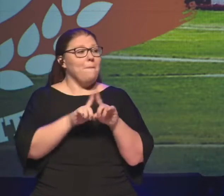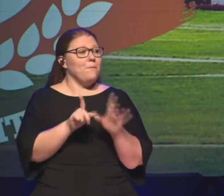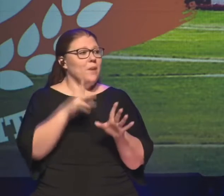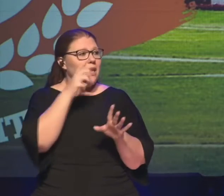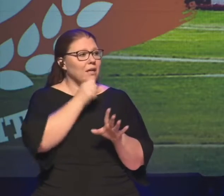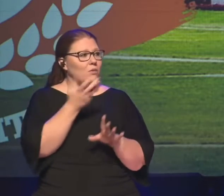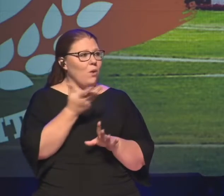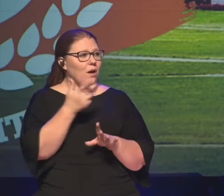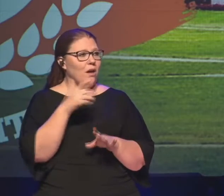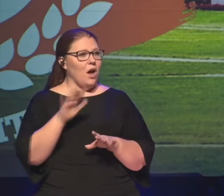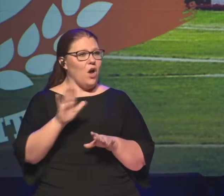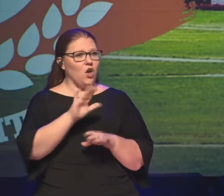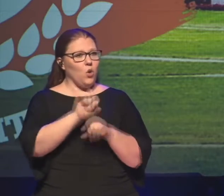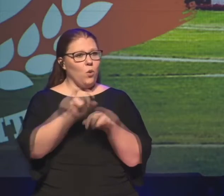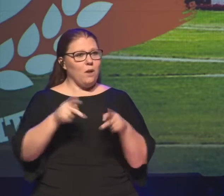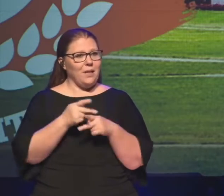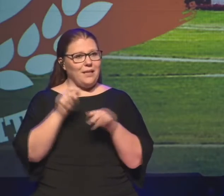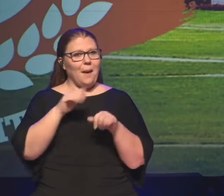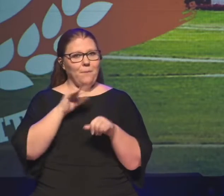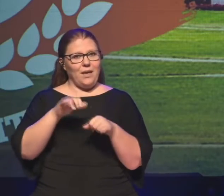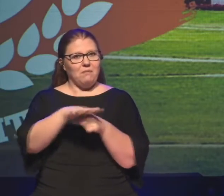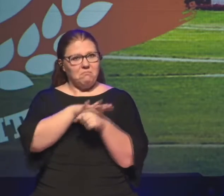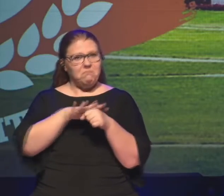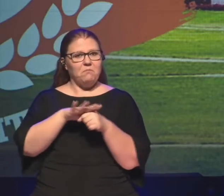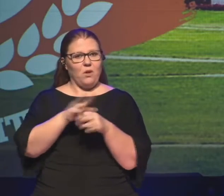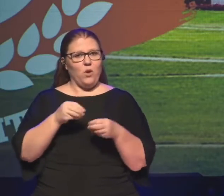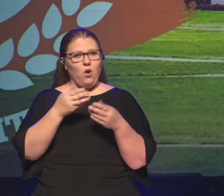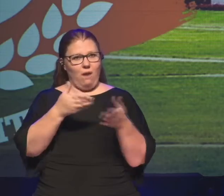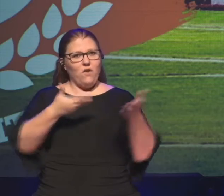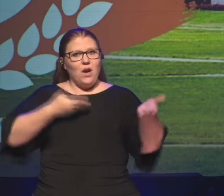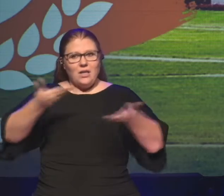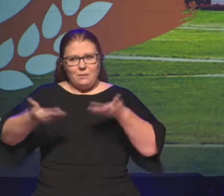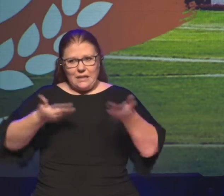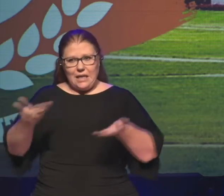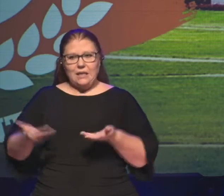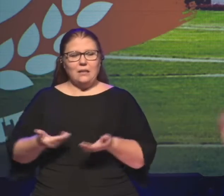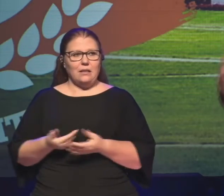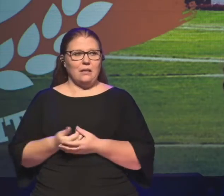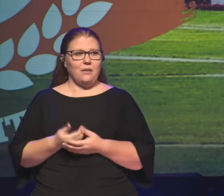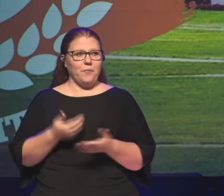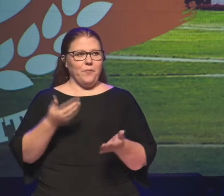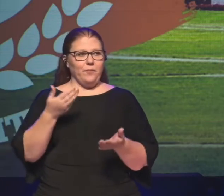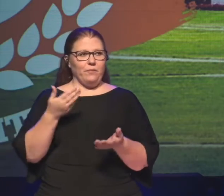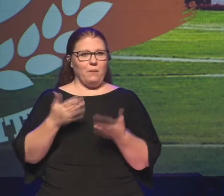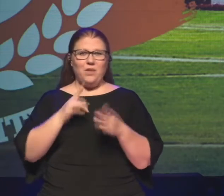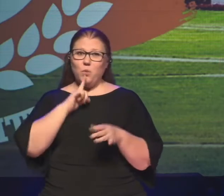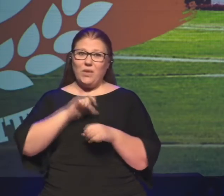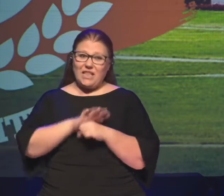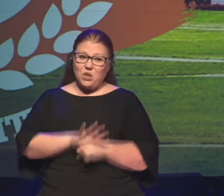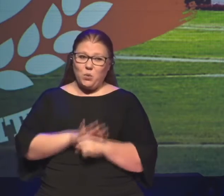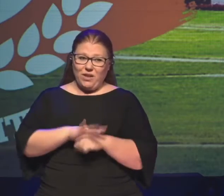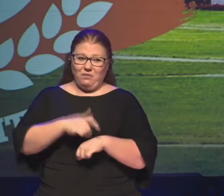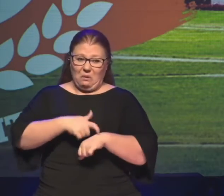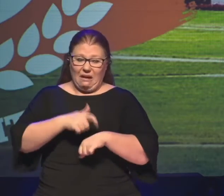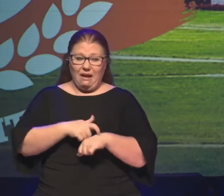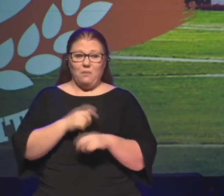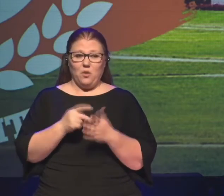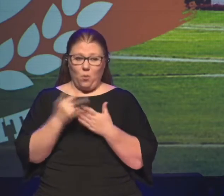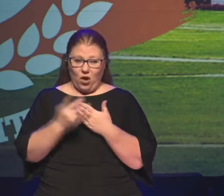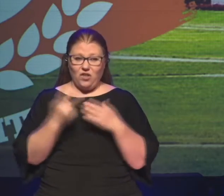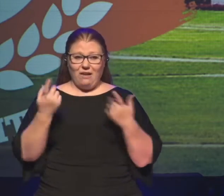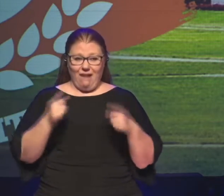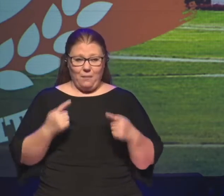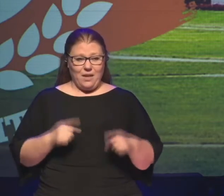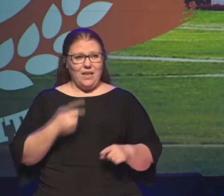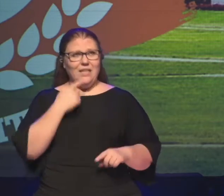Like, your workplace can be a space where you offer hospitality. Maybe it's a super stressful season. There's a project going on, and you just say,